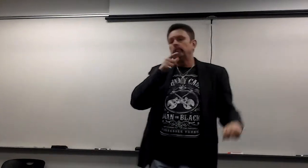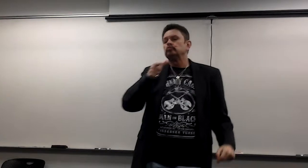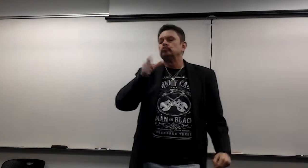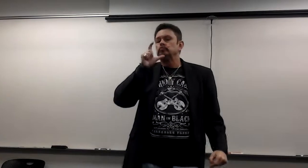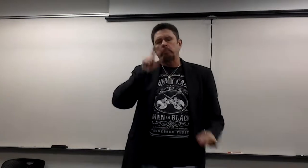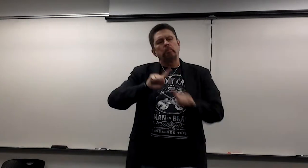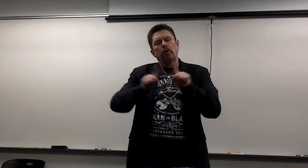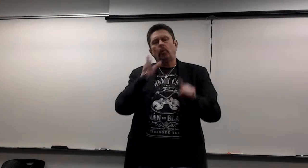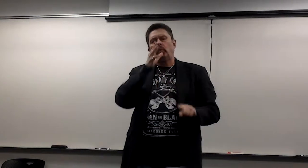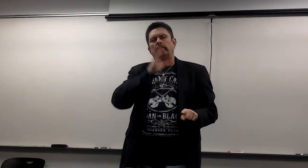bar.